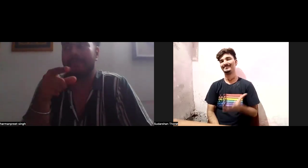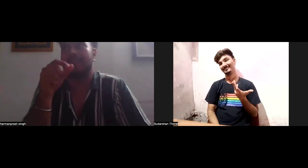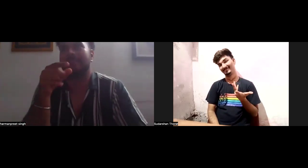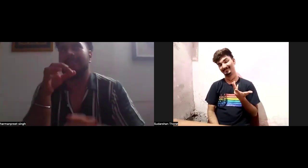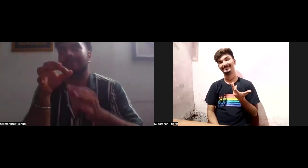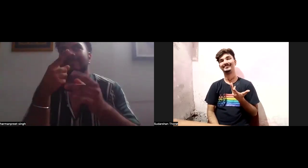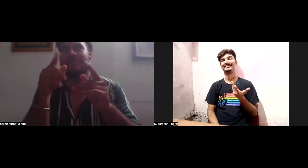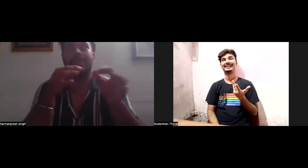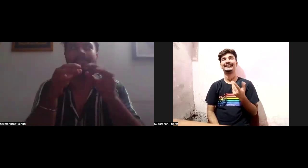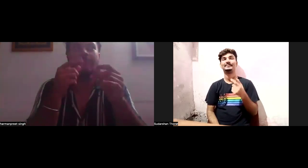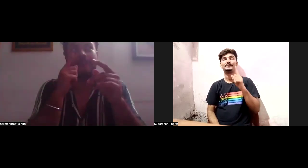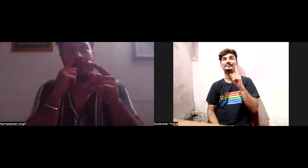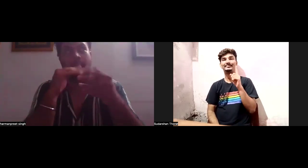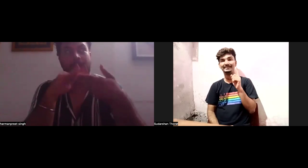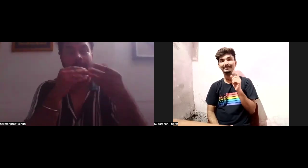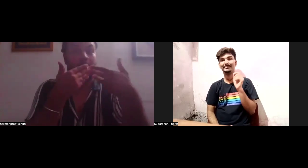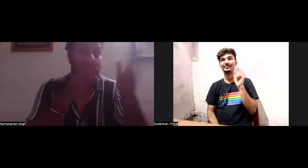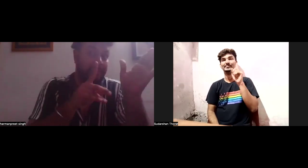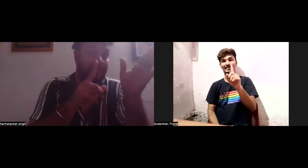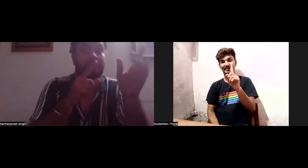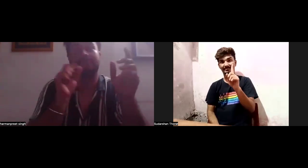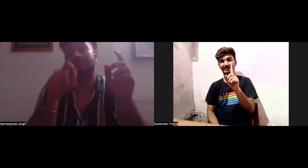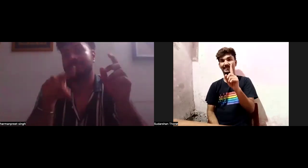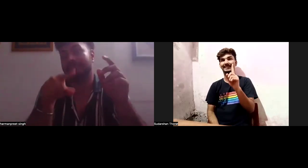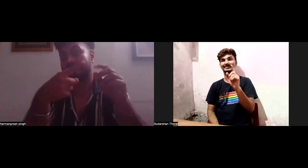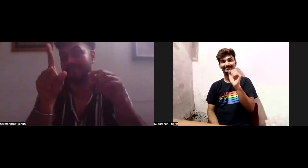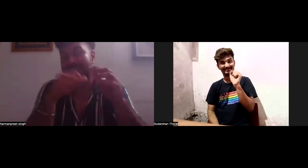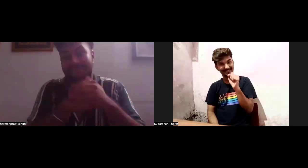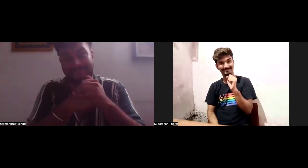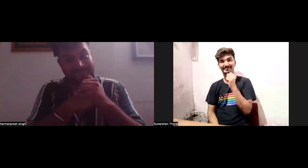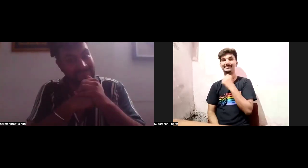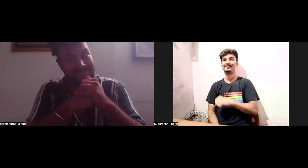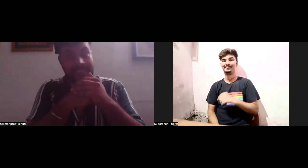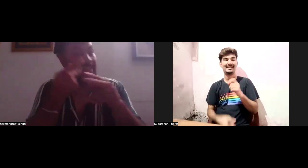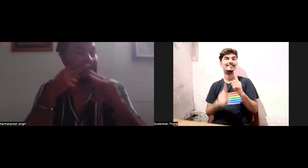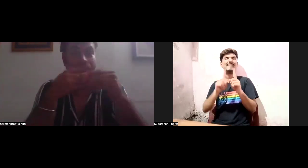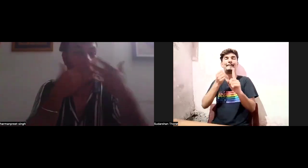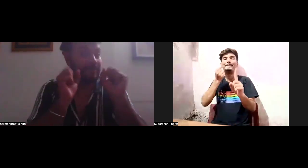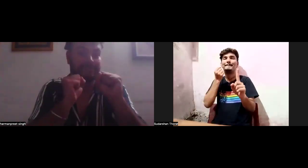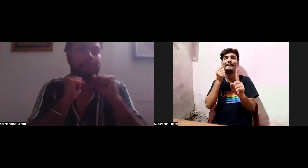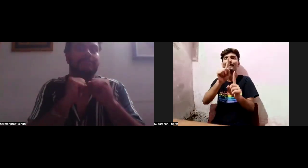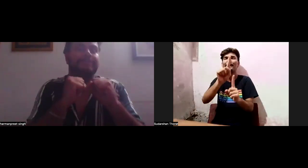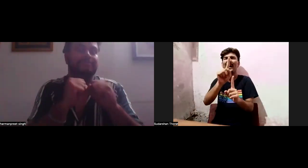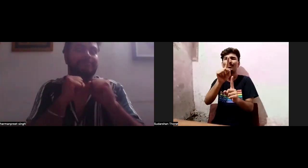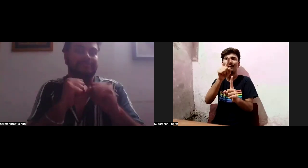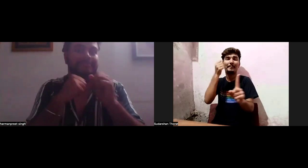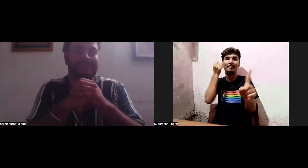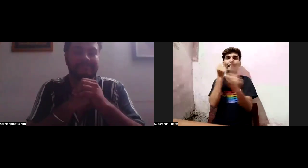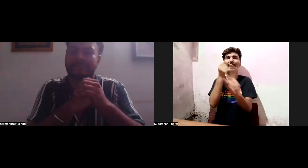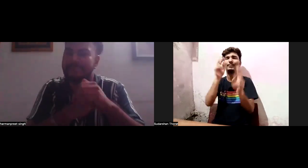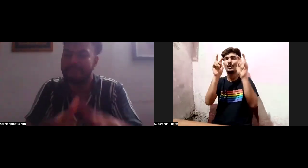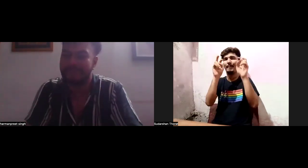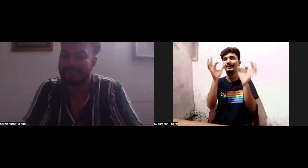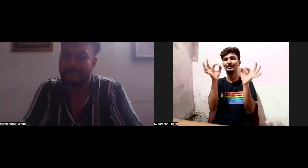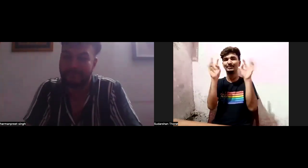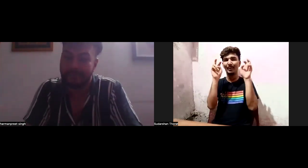Yeah, that's absolutely right. That was impactful. So that is something, people who are expressing to their spouse,